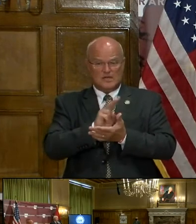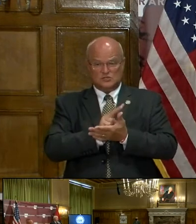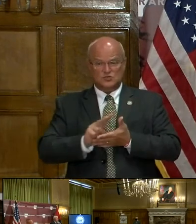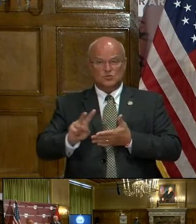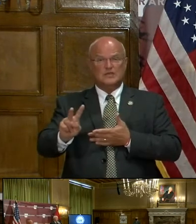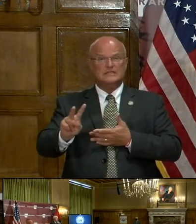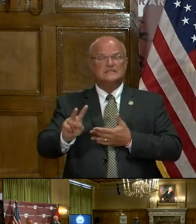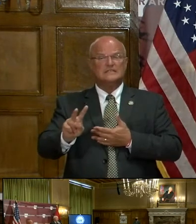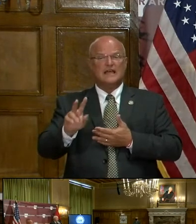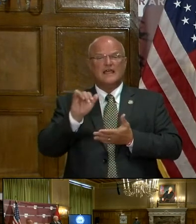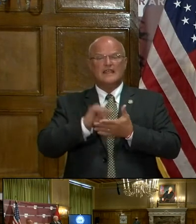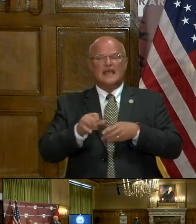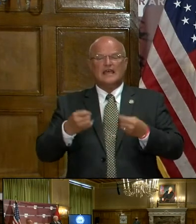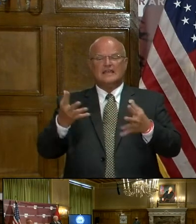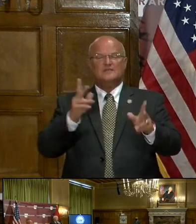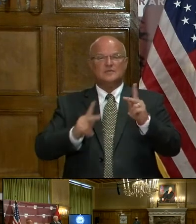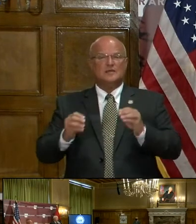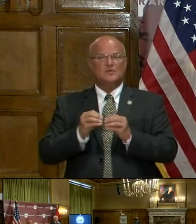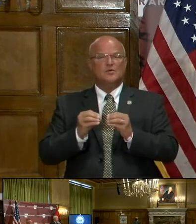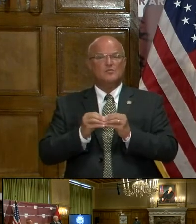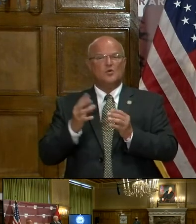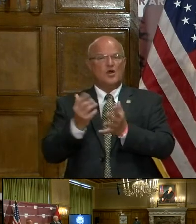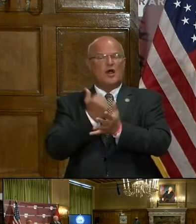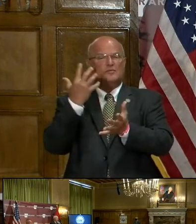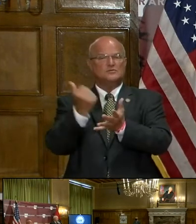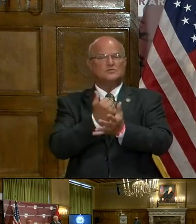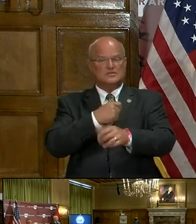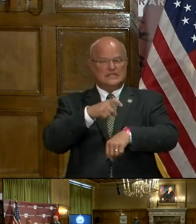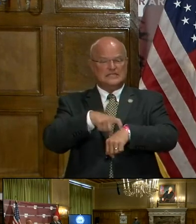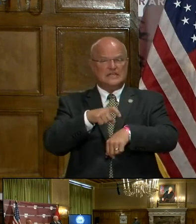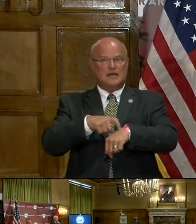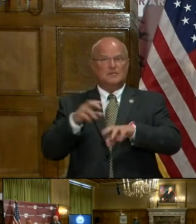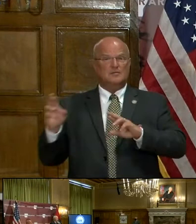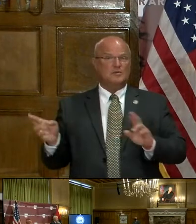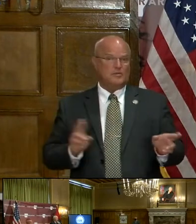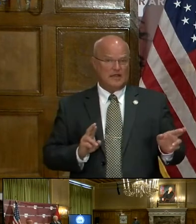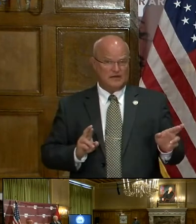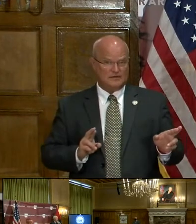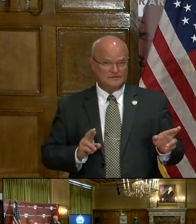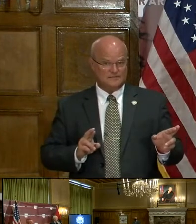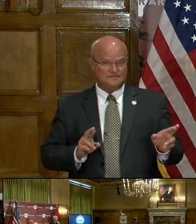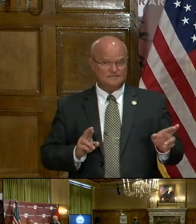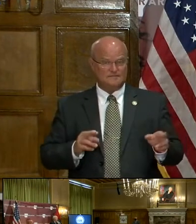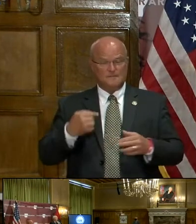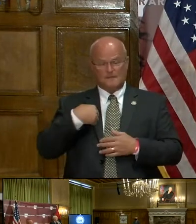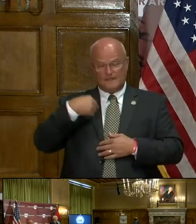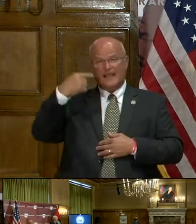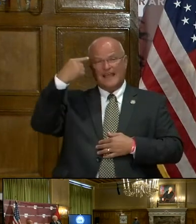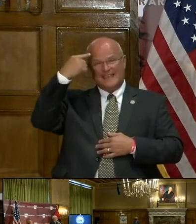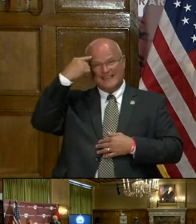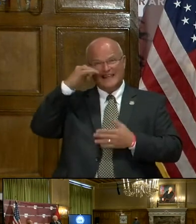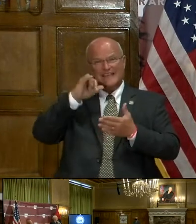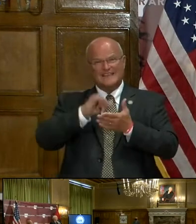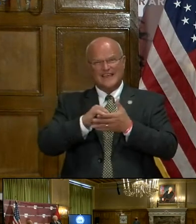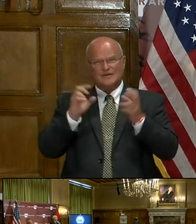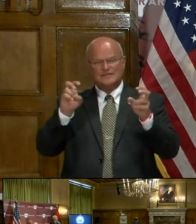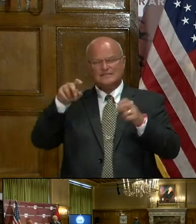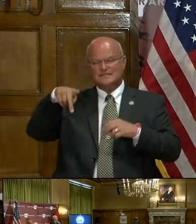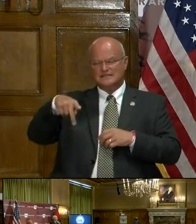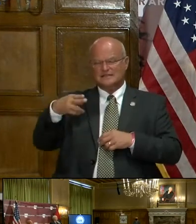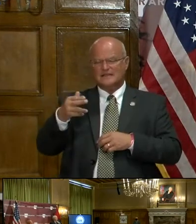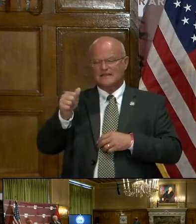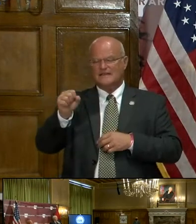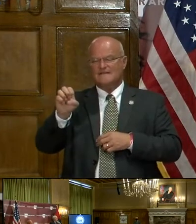2 weeks. That gives everybody more opportunity and time to be prepared. I think that was a phased in for